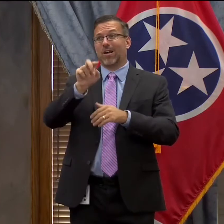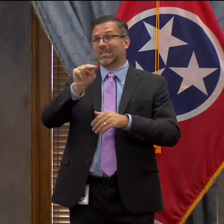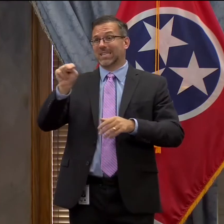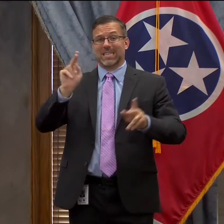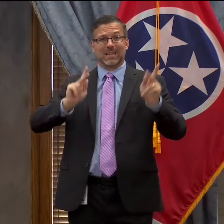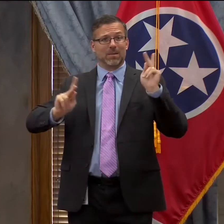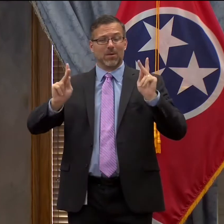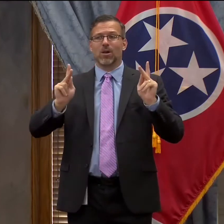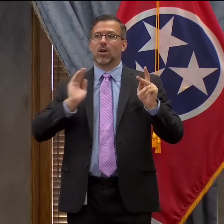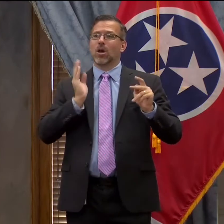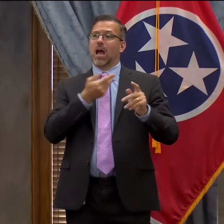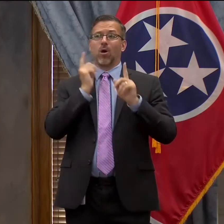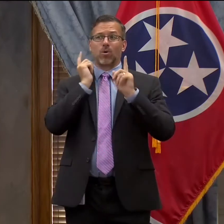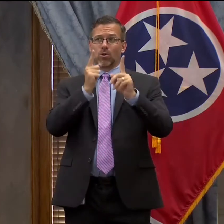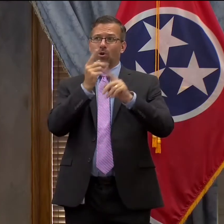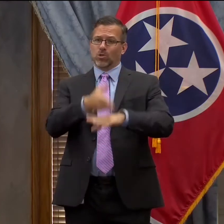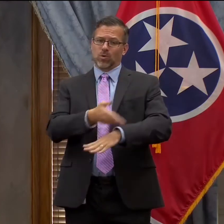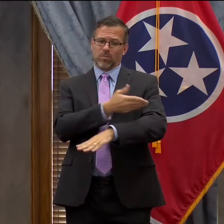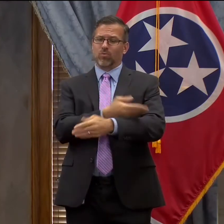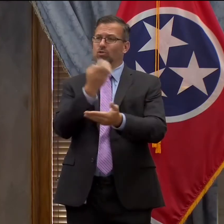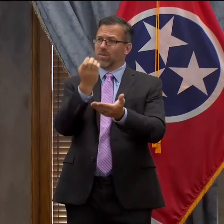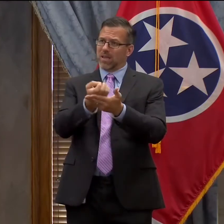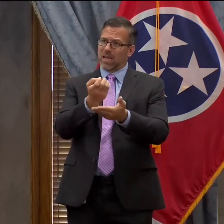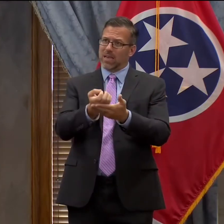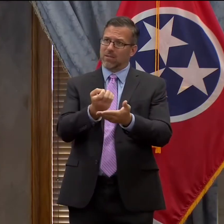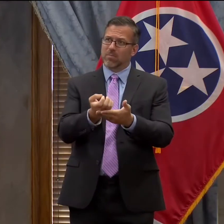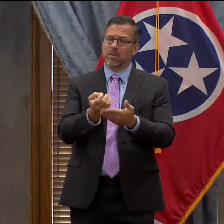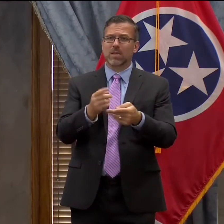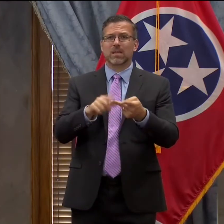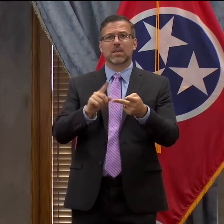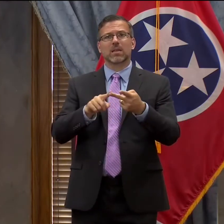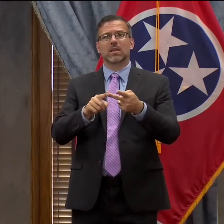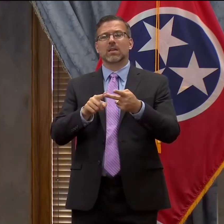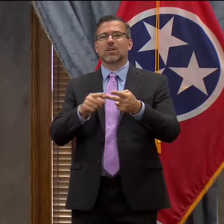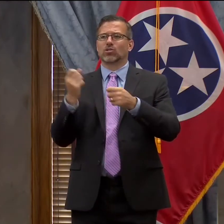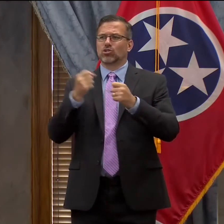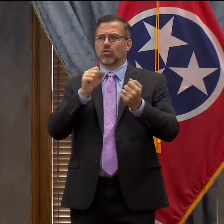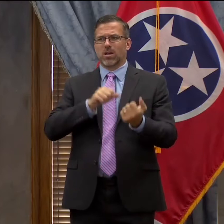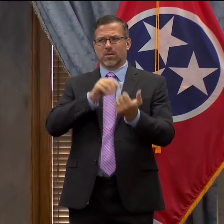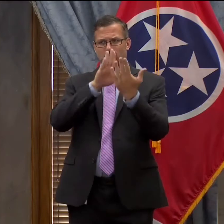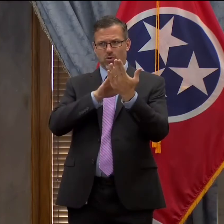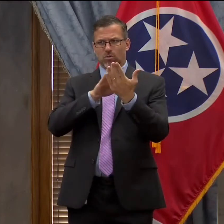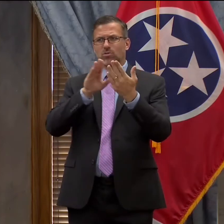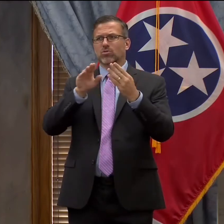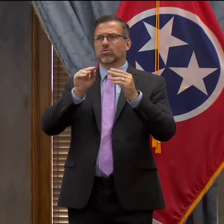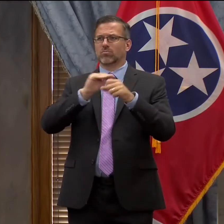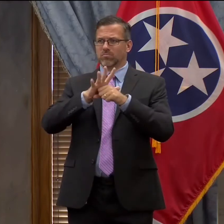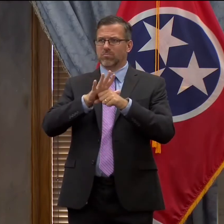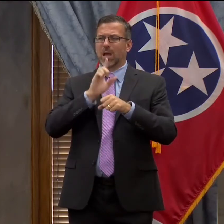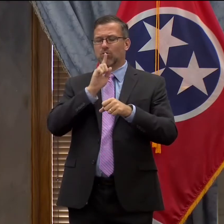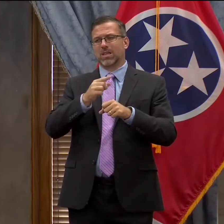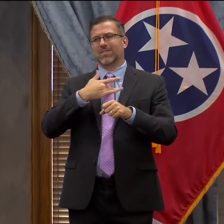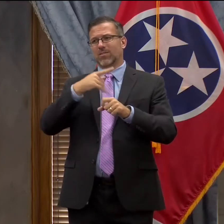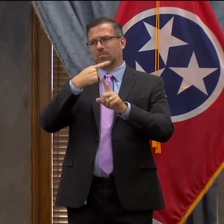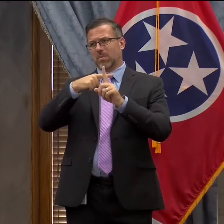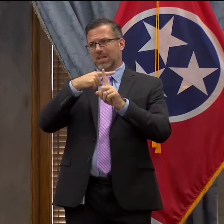strong in economic recovery. It's strong in our approach to the health pandemic, and I'm very hopeful about where we're headed.